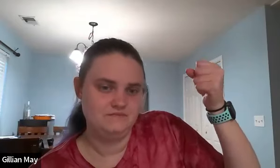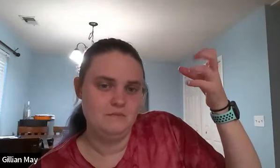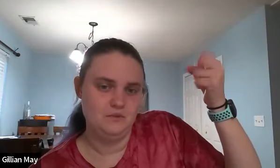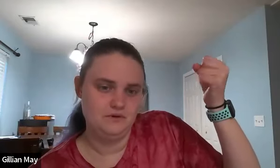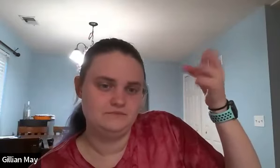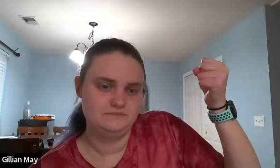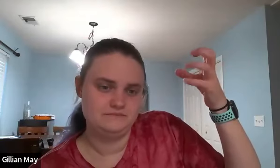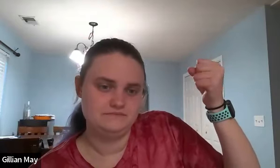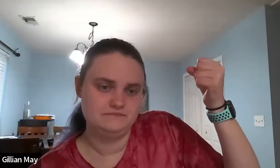Milk.